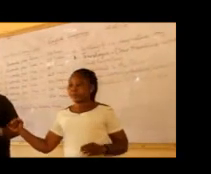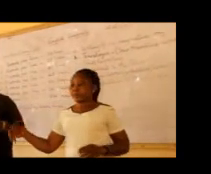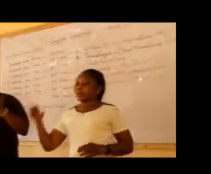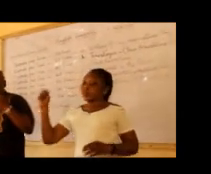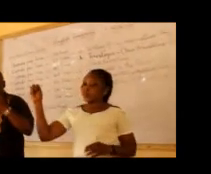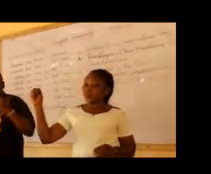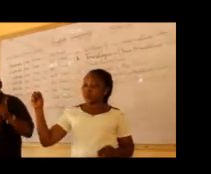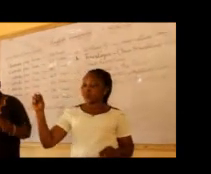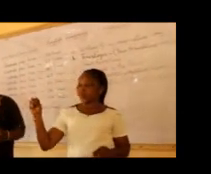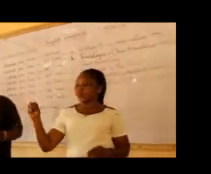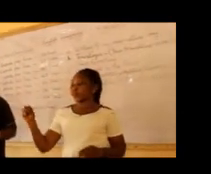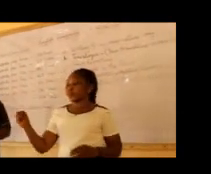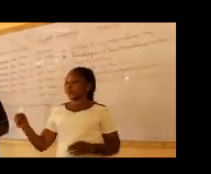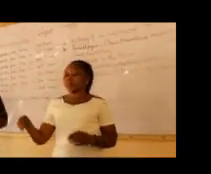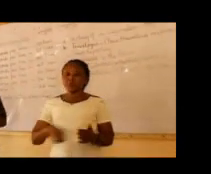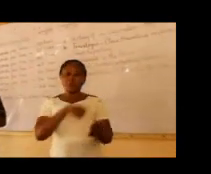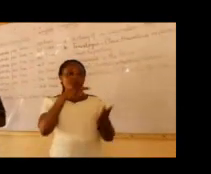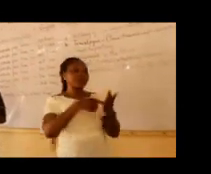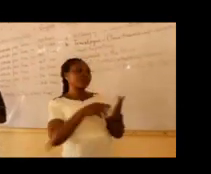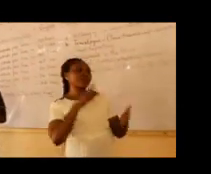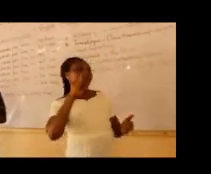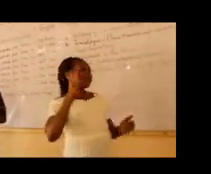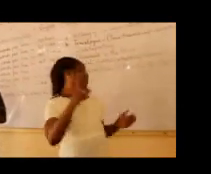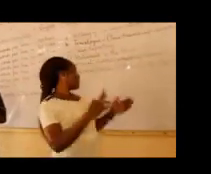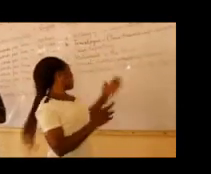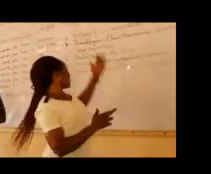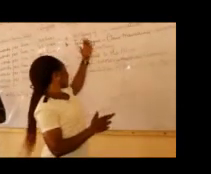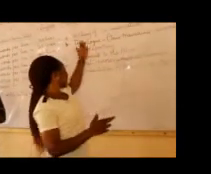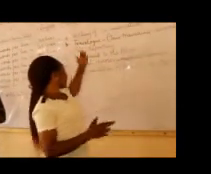So, these are the narrative essays.